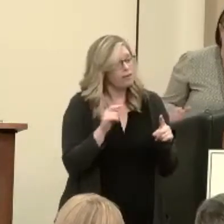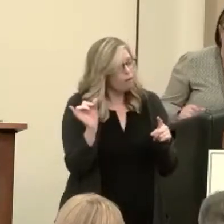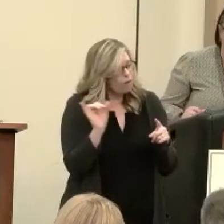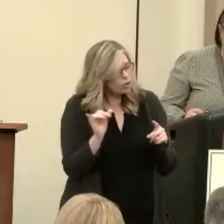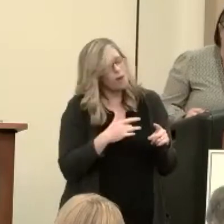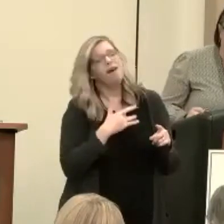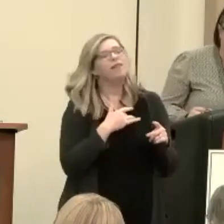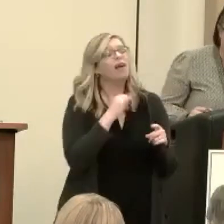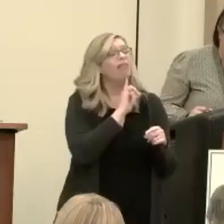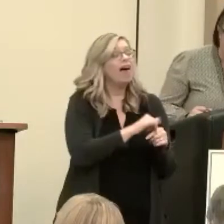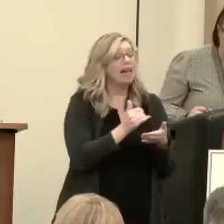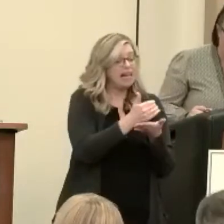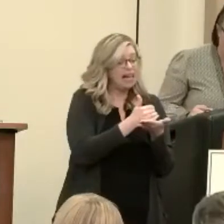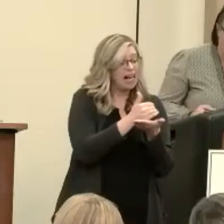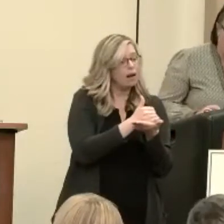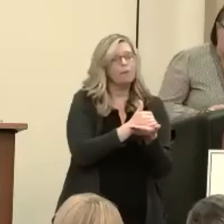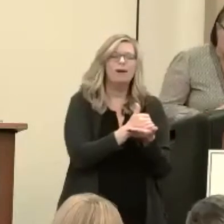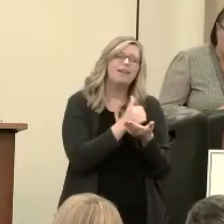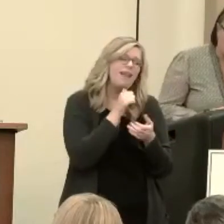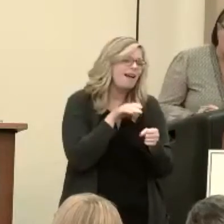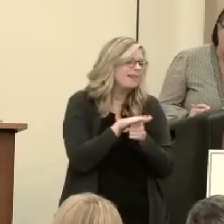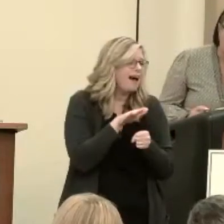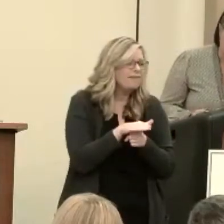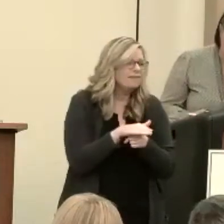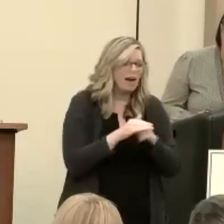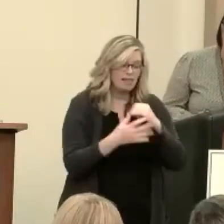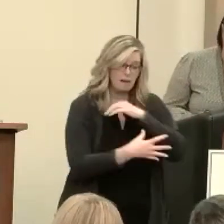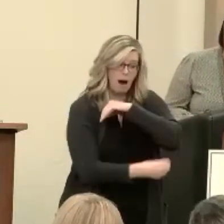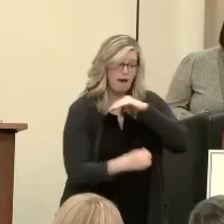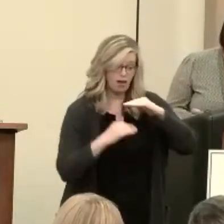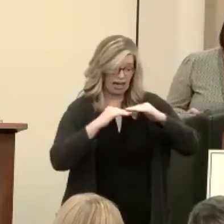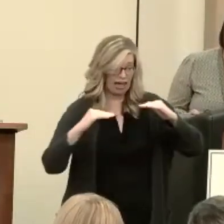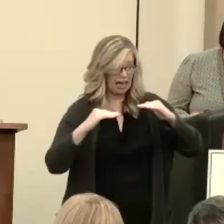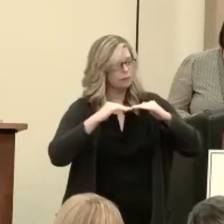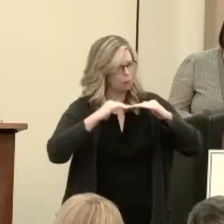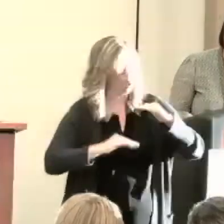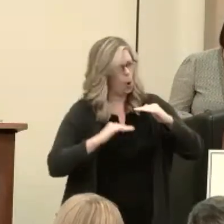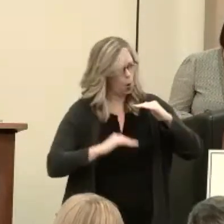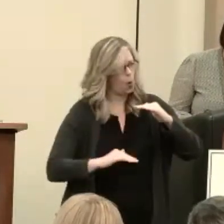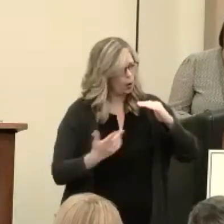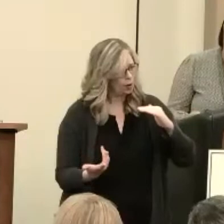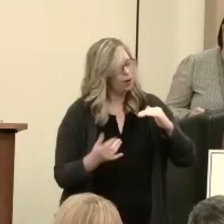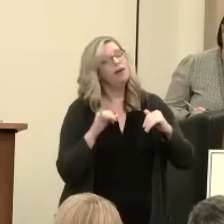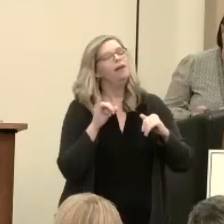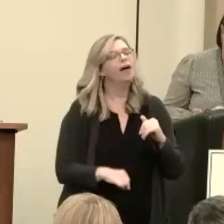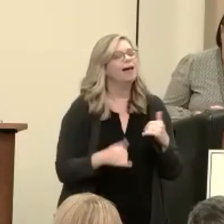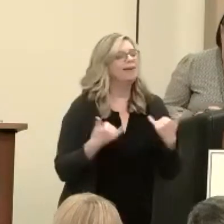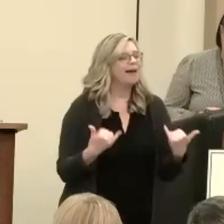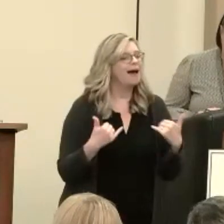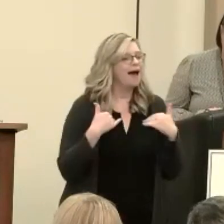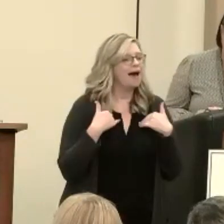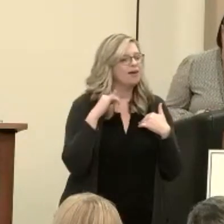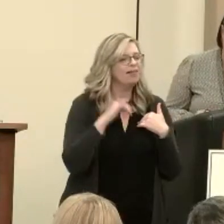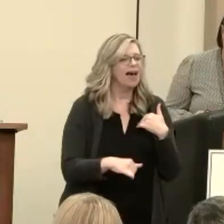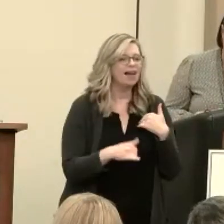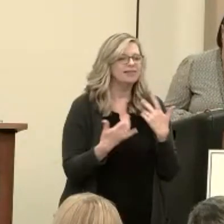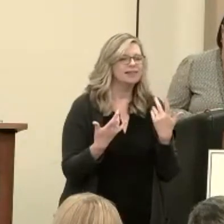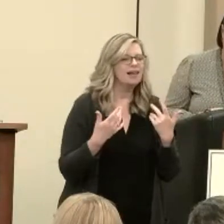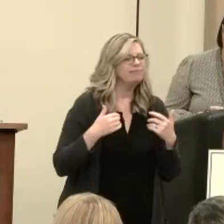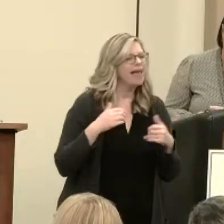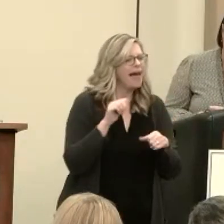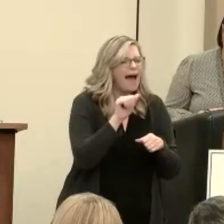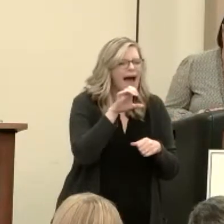substantially below the poverty line. And there is a recently passed Federal Canada Disability Benefit Act. The act has been heralded